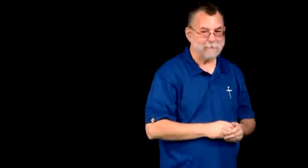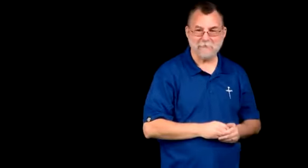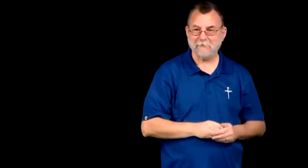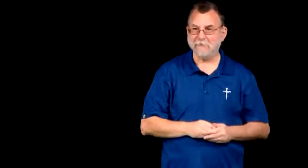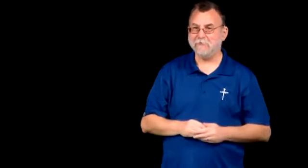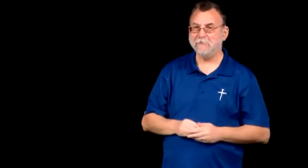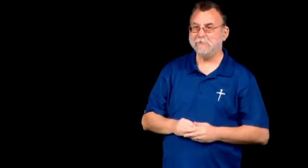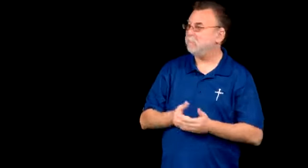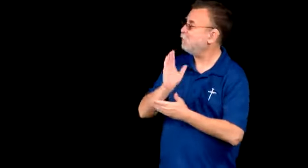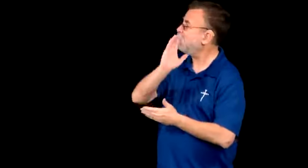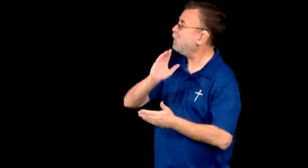Welcome.